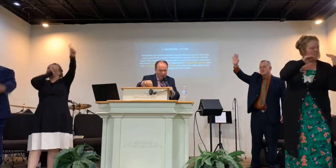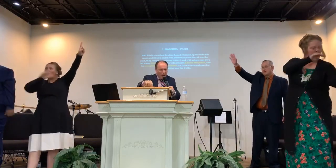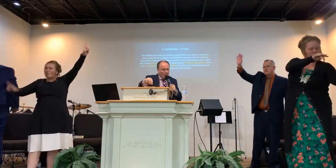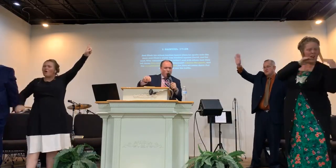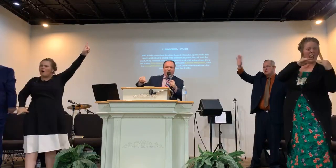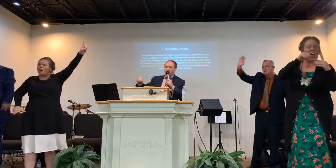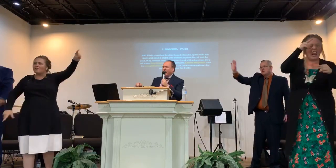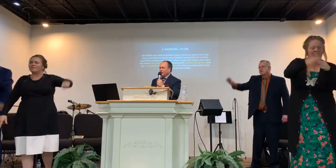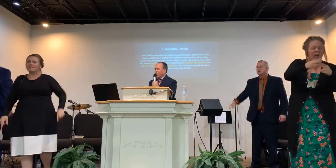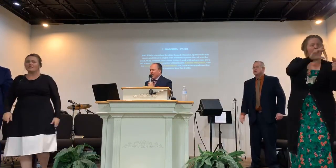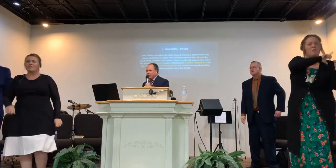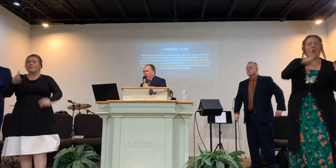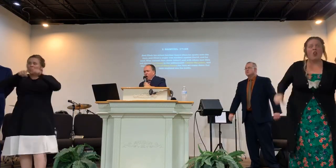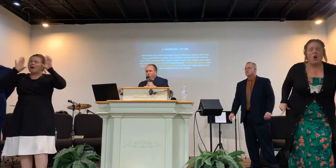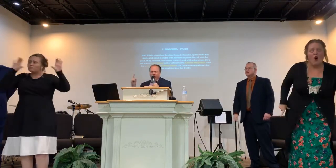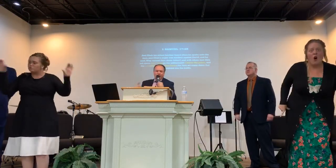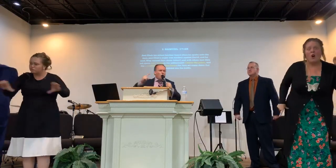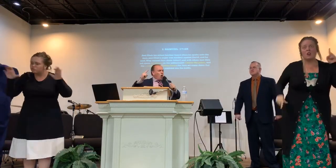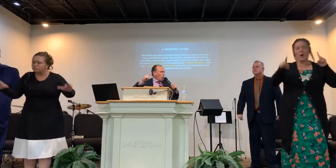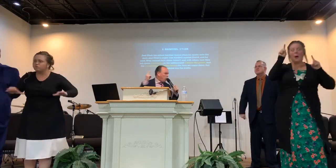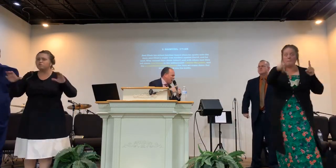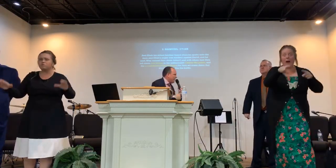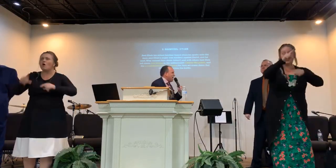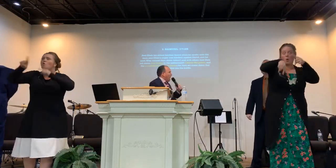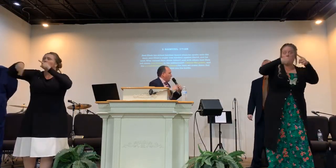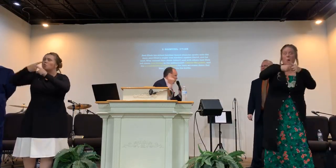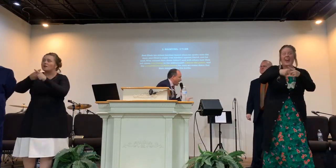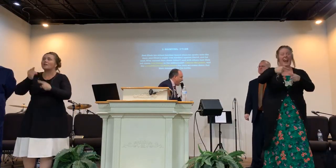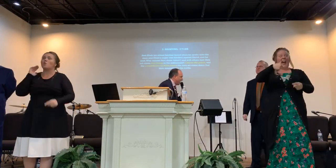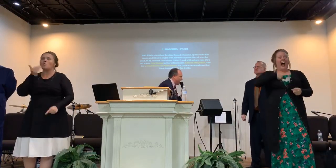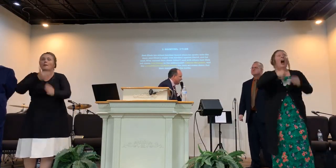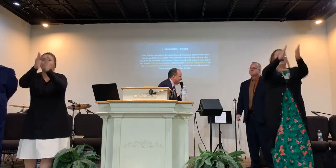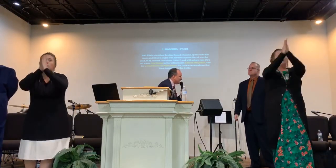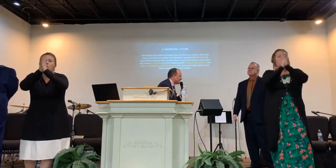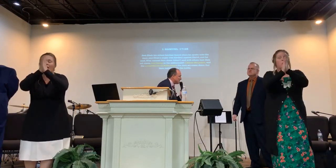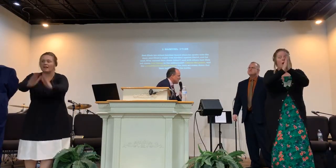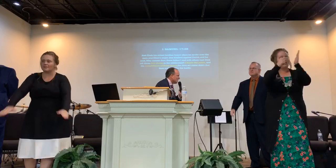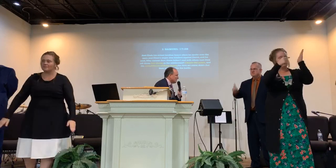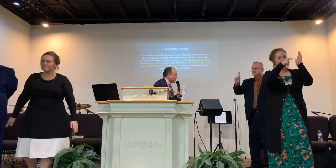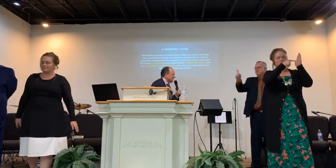Lord. But we've got to do it when we pray.